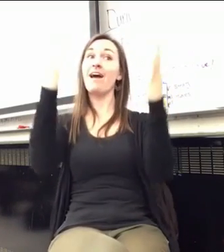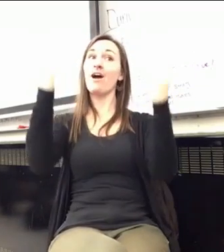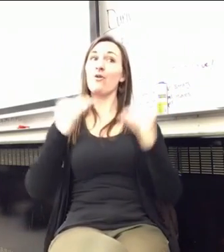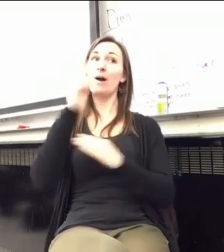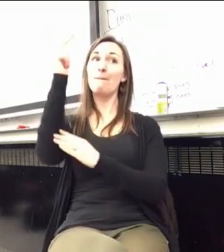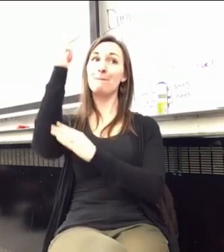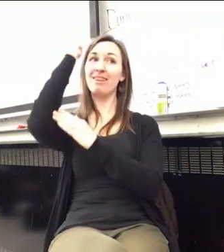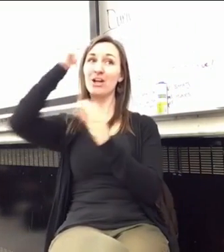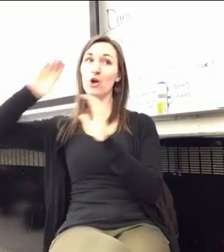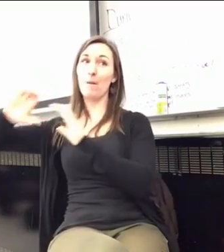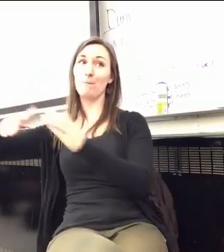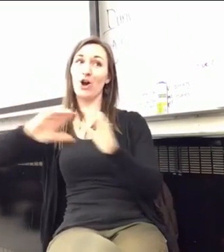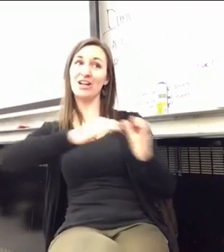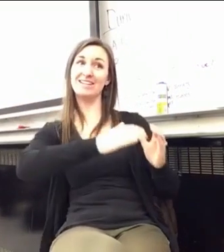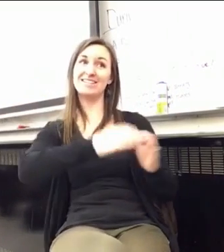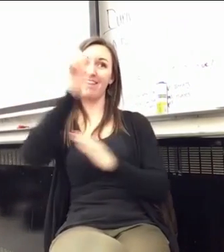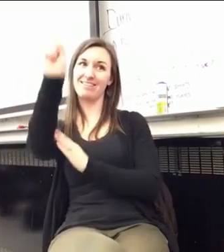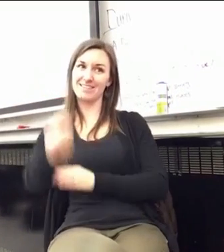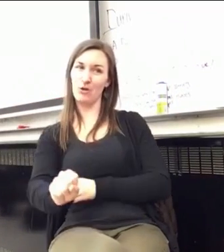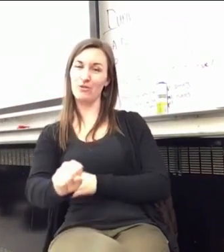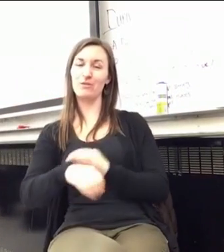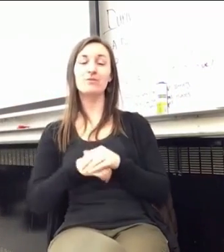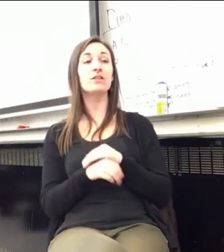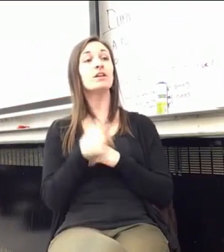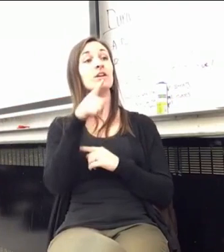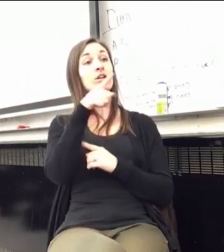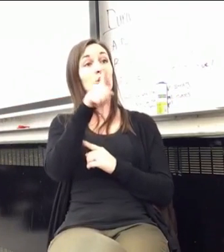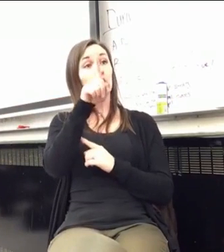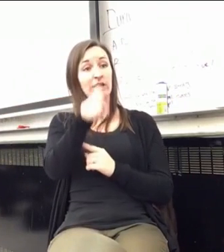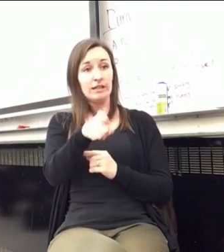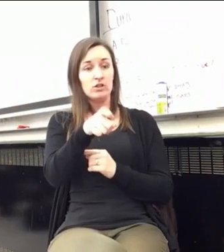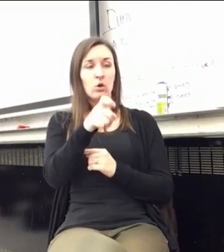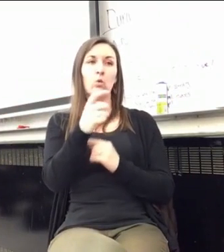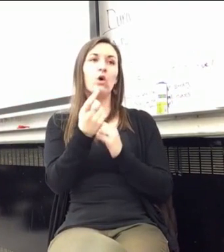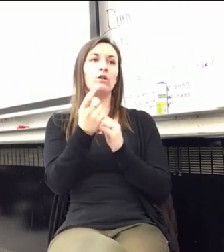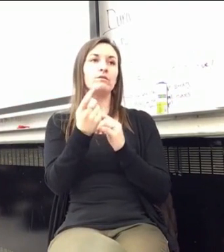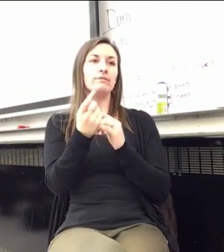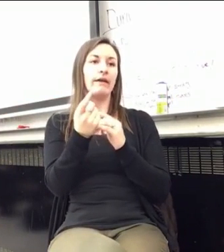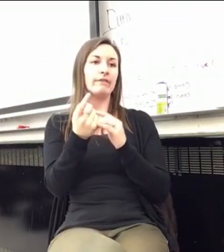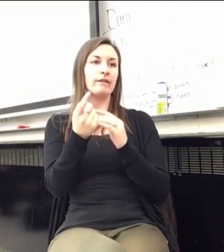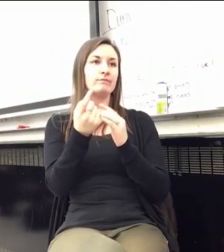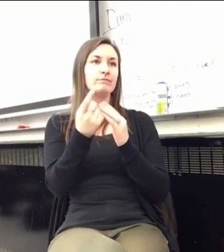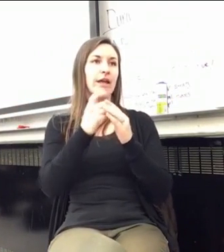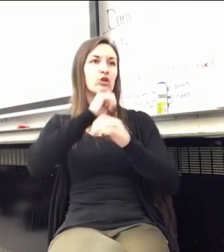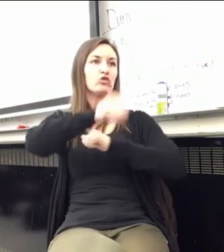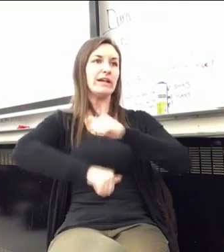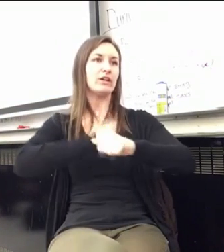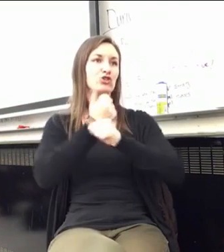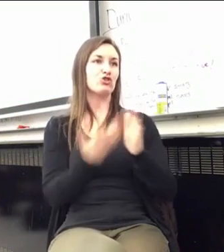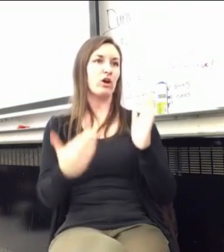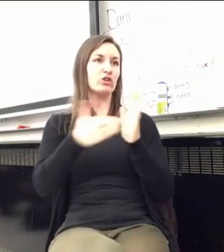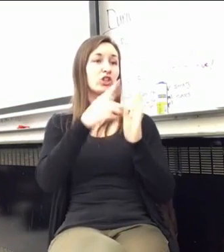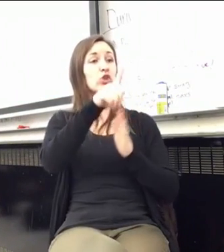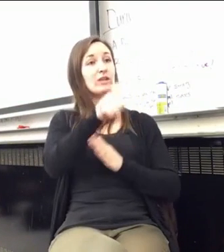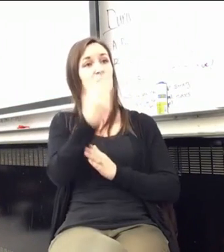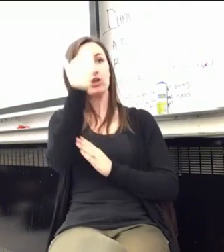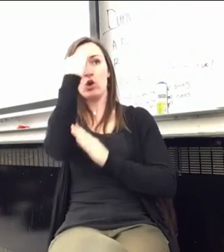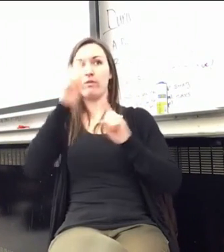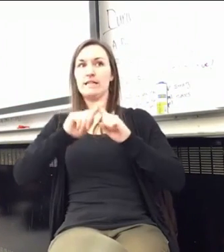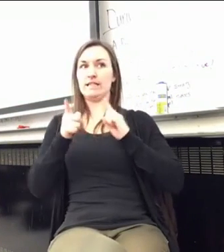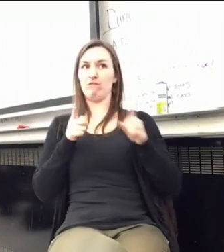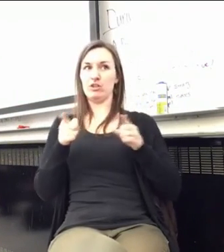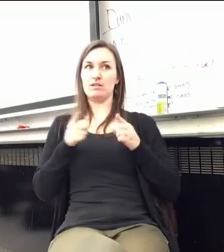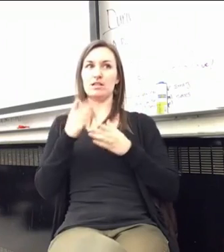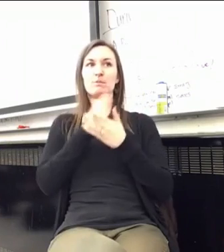All right, so political parties of the South. You need to know, or Reconstruction, you need to know the differences